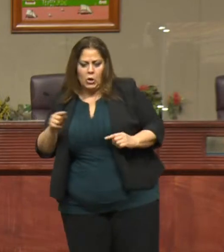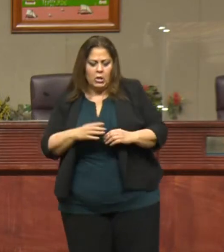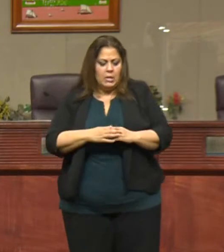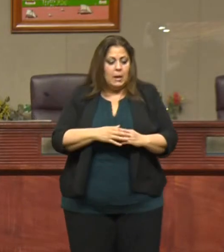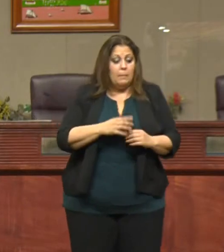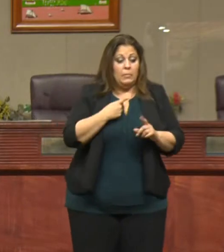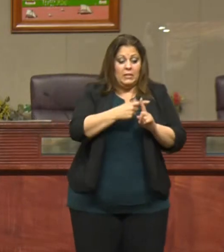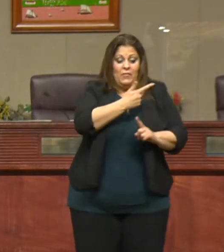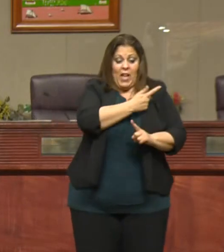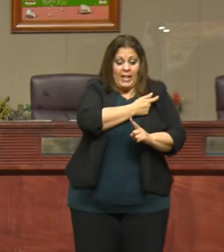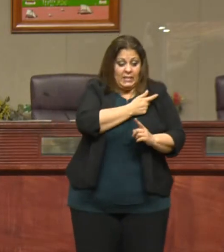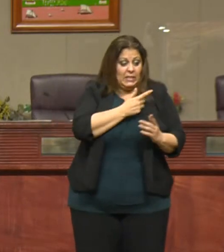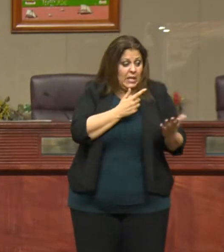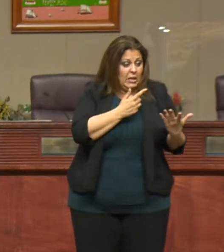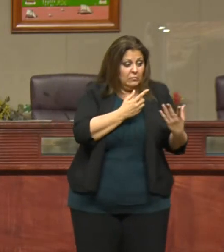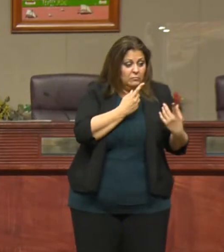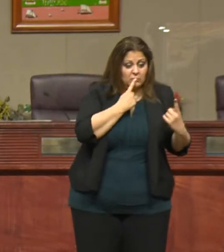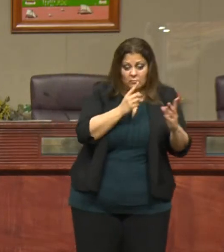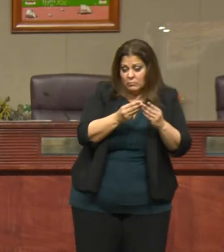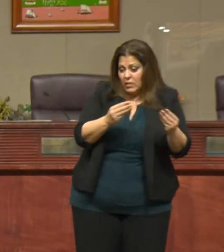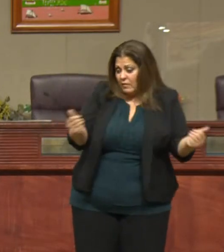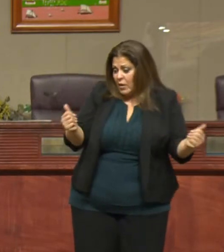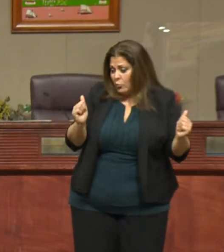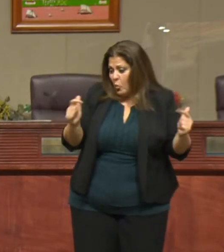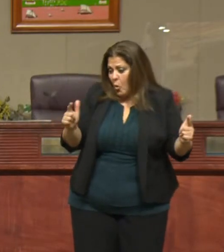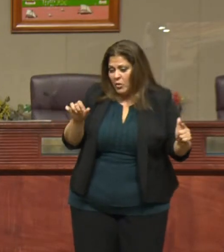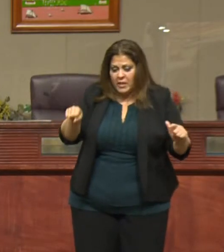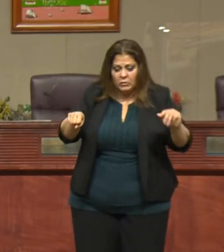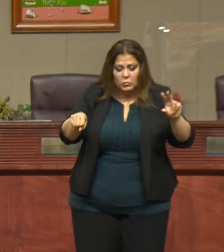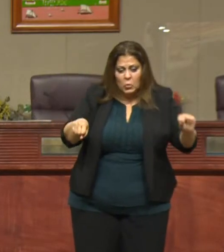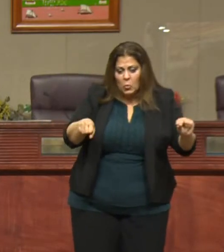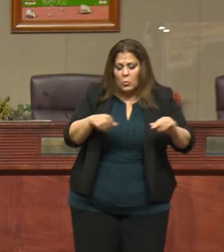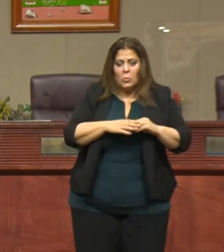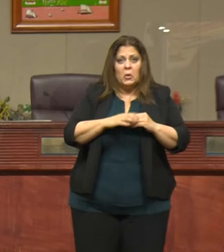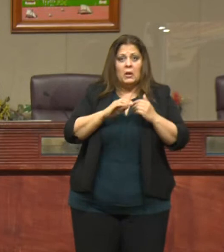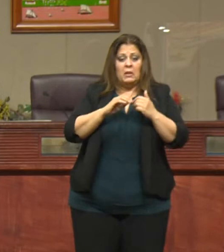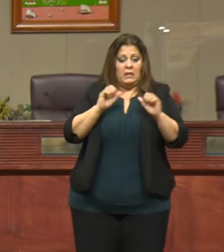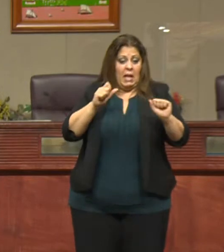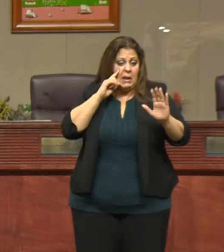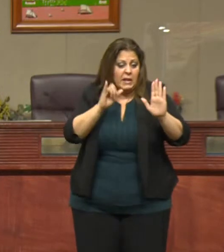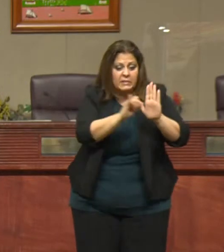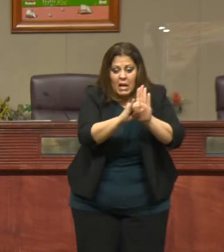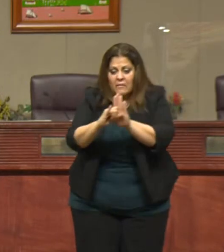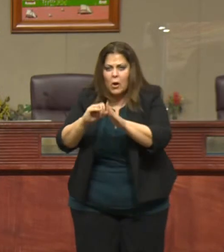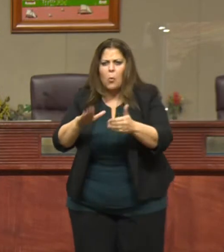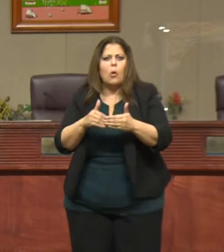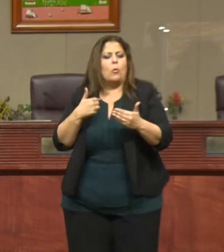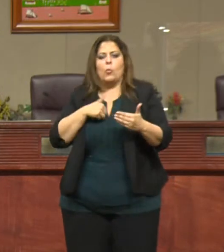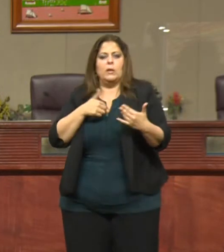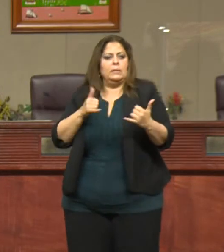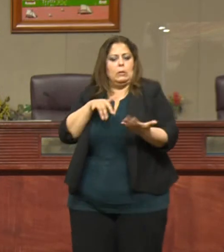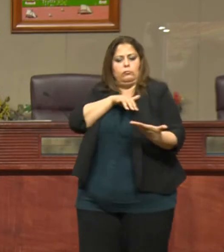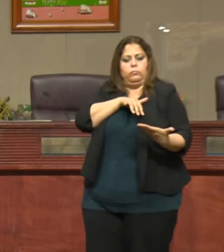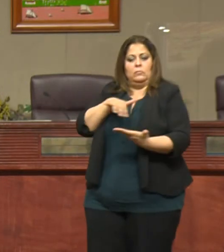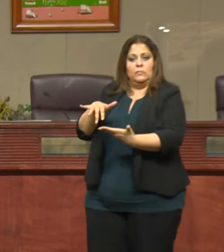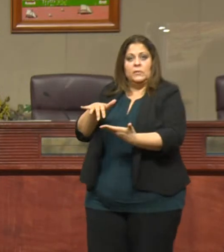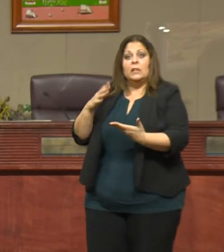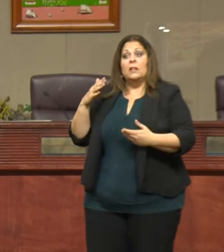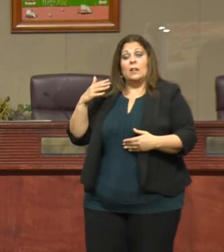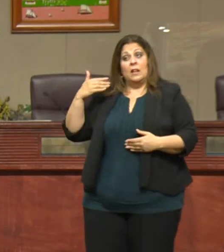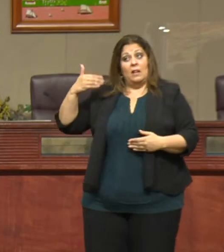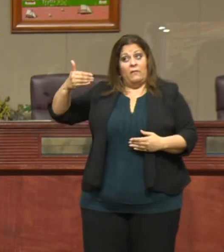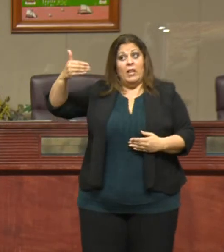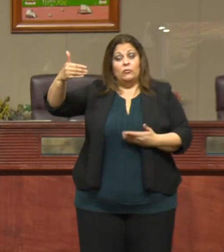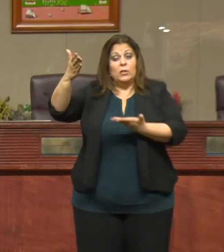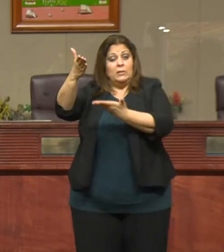be at identifying these cases. Because eventually, Eventually, there may be some mutations